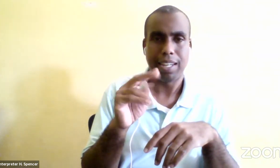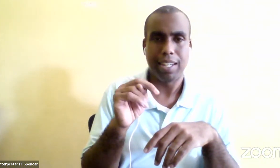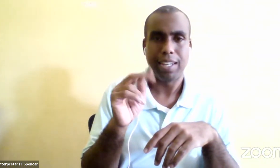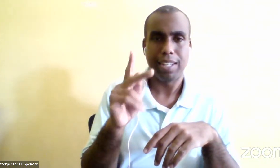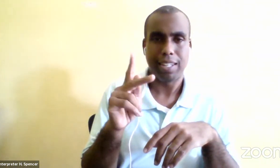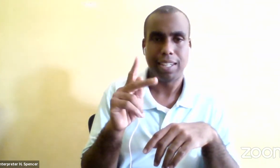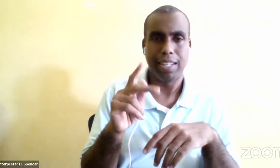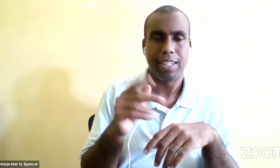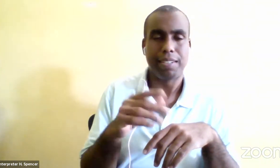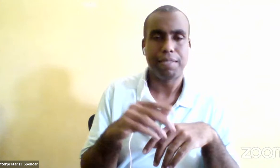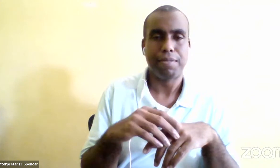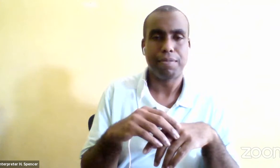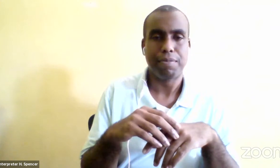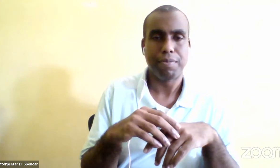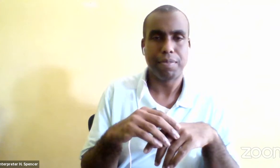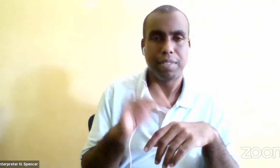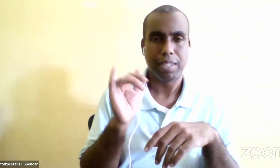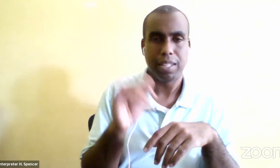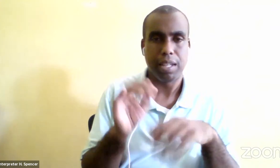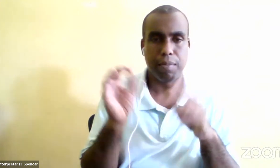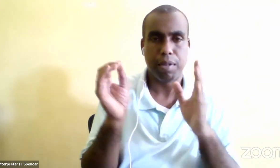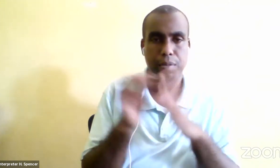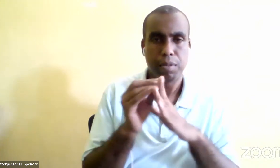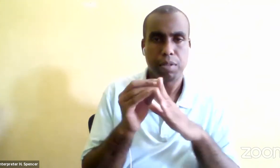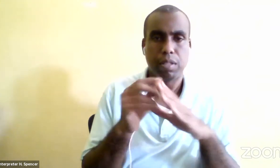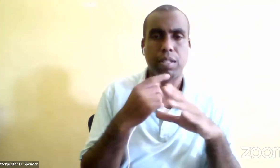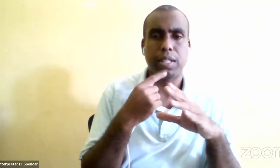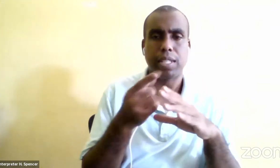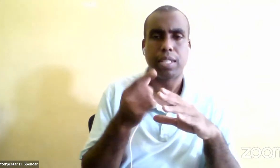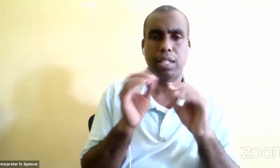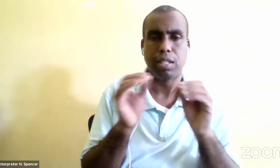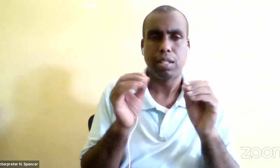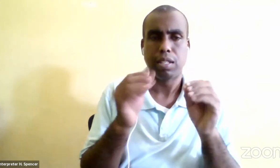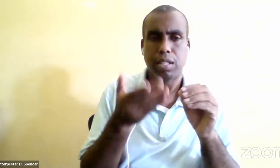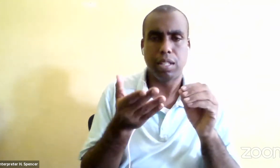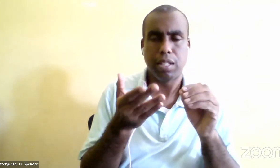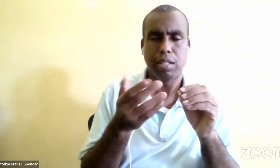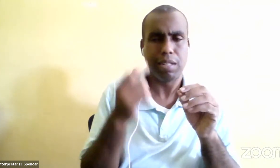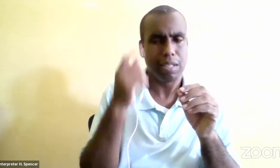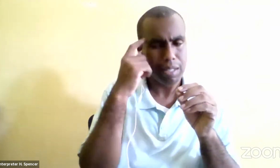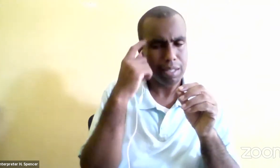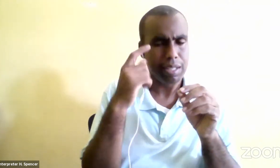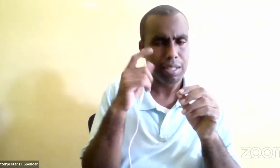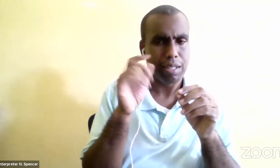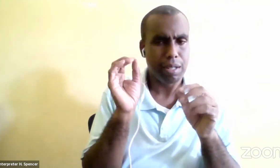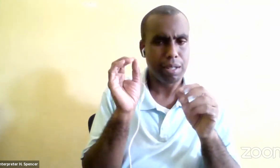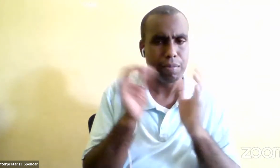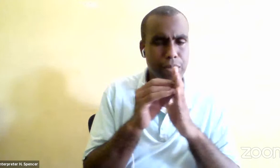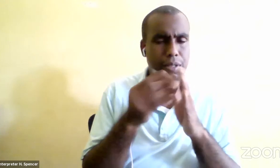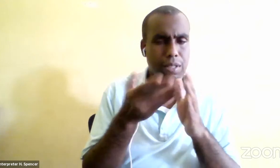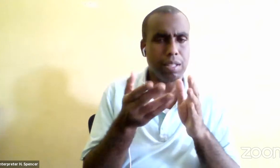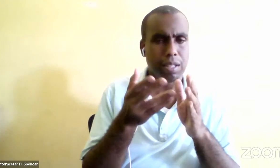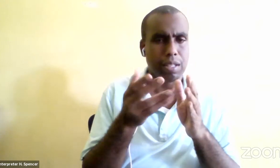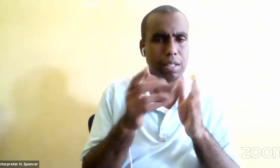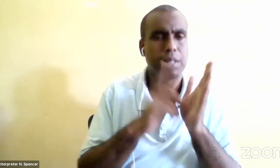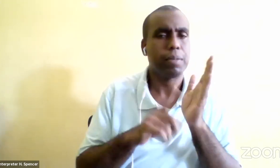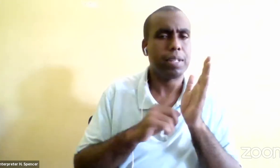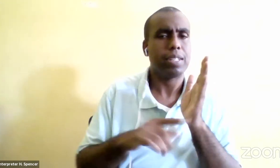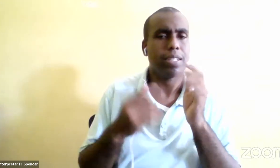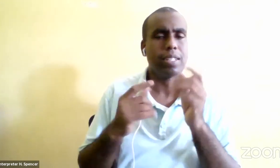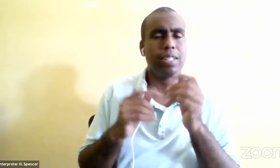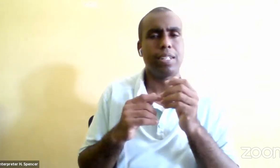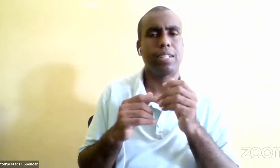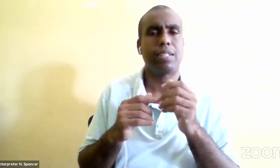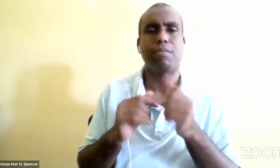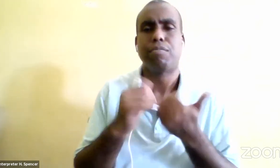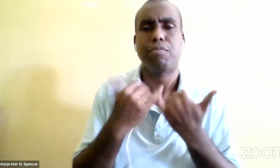So this is it. So it has nothing. Or did I put something in there? I don't think I did. So let's see now. How do